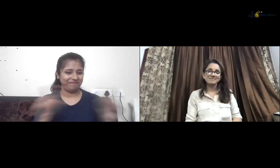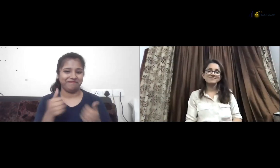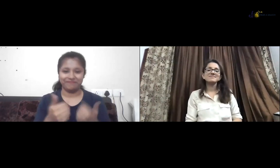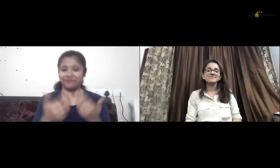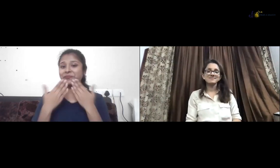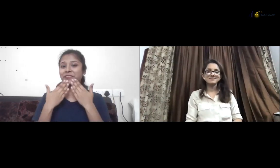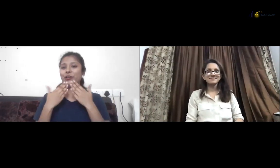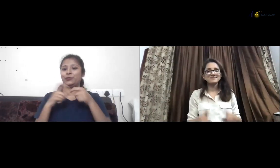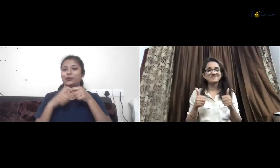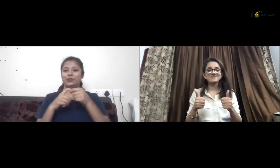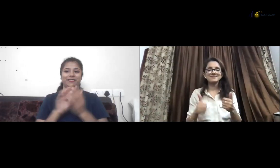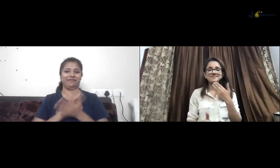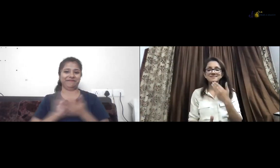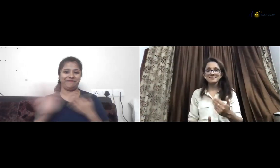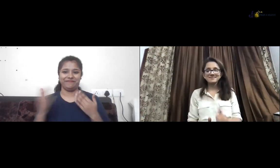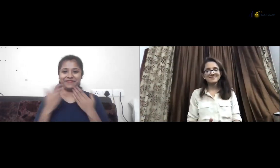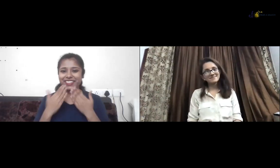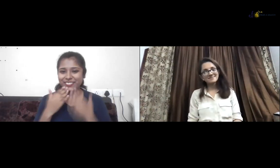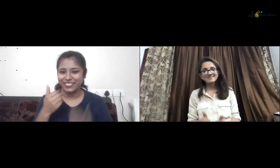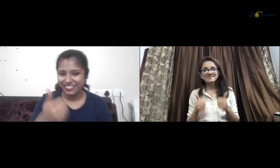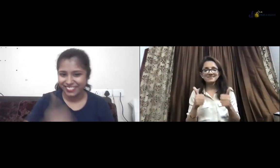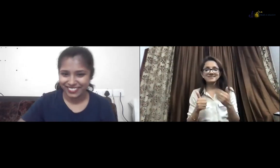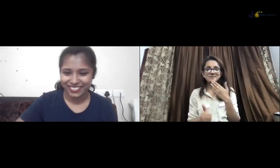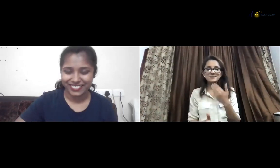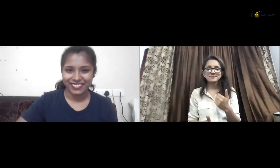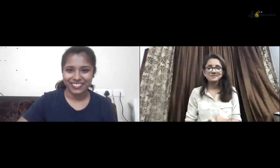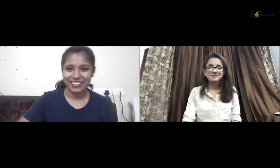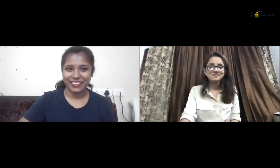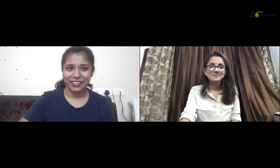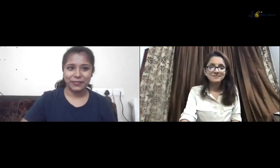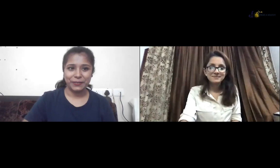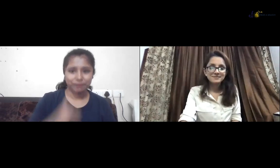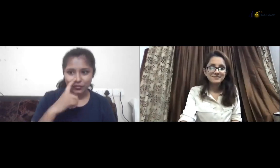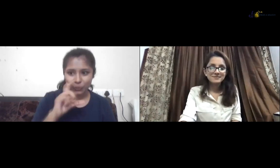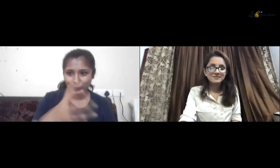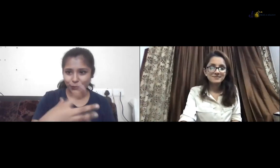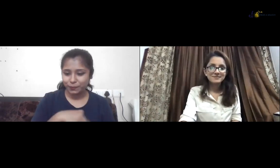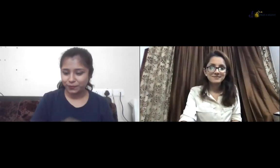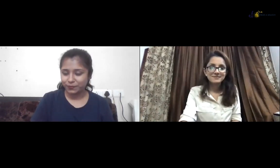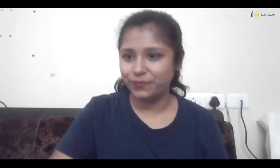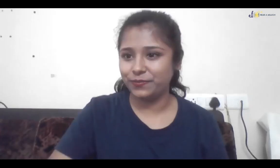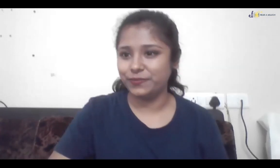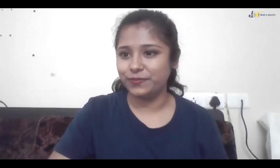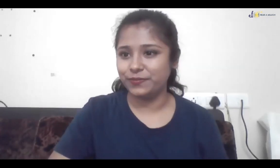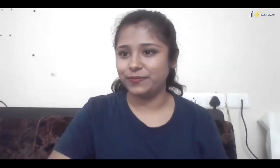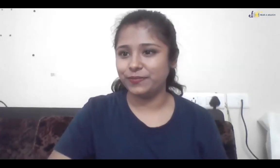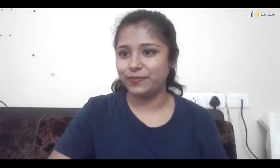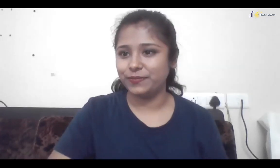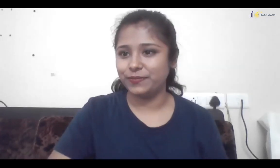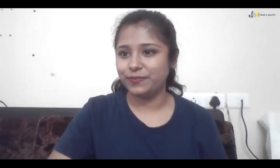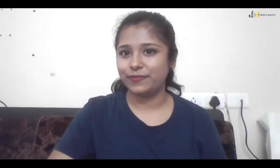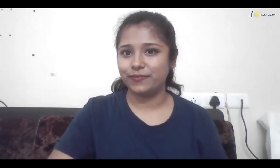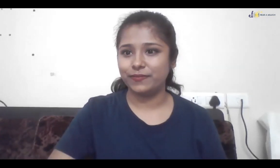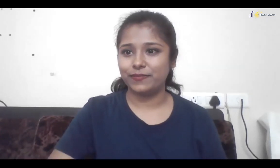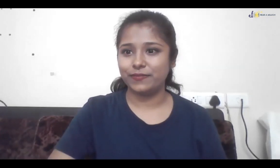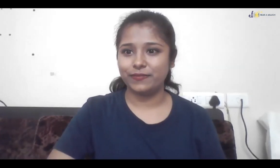that. Yeah, that's so clear. Thank you so much, Shurvi. Now the question has end. So can we